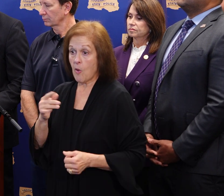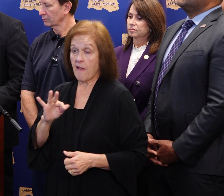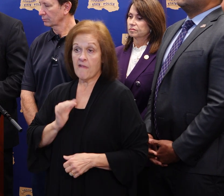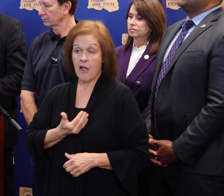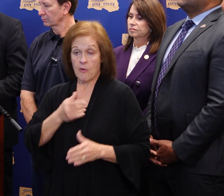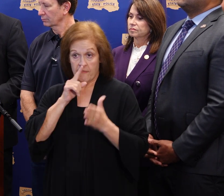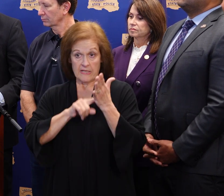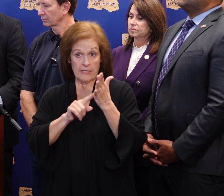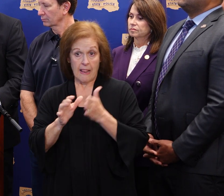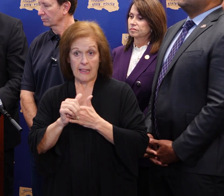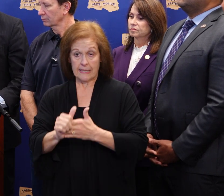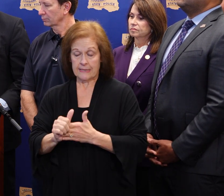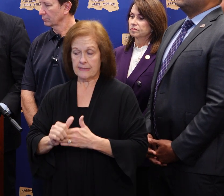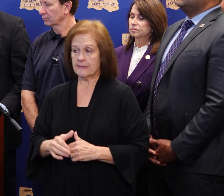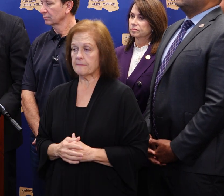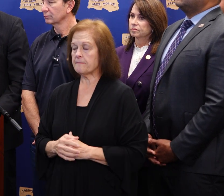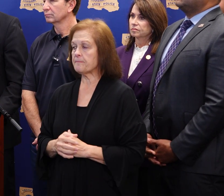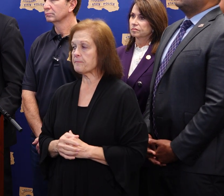leads.